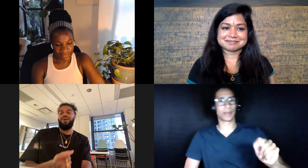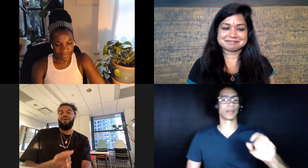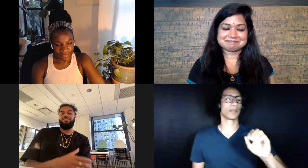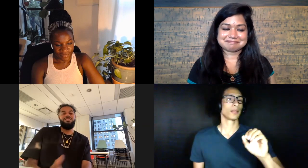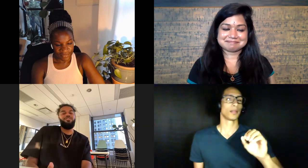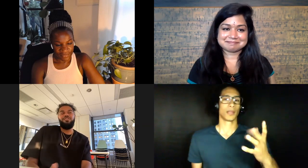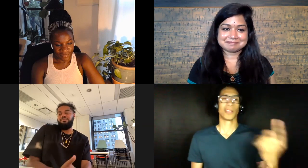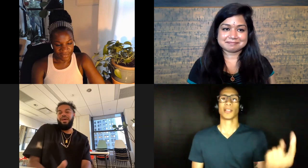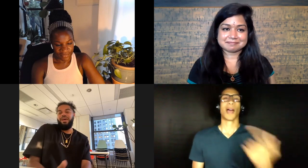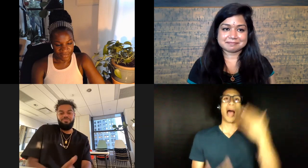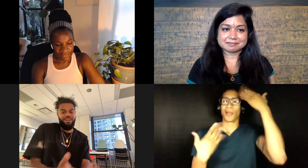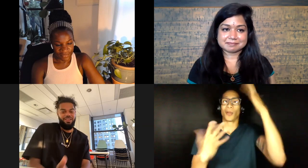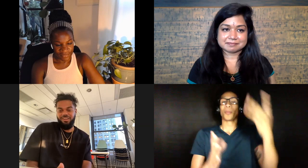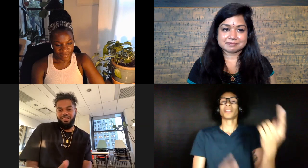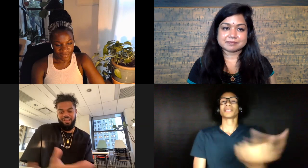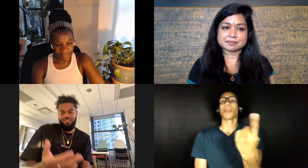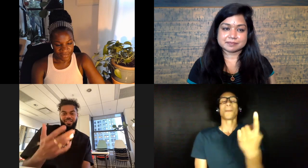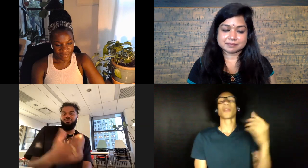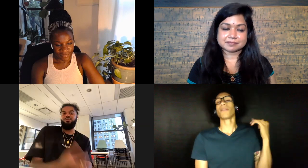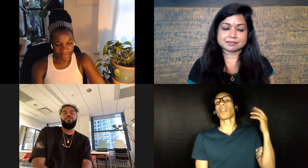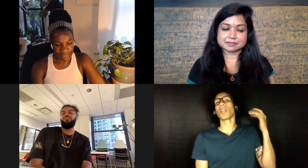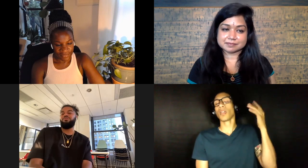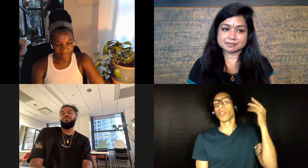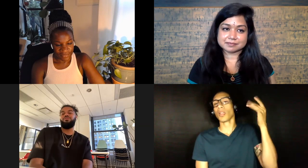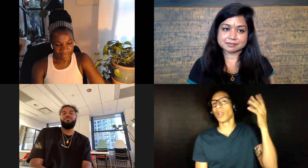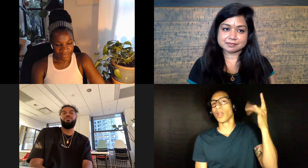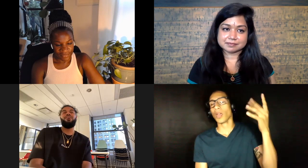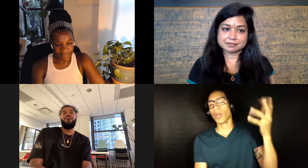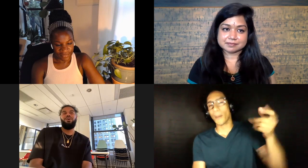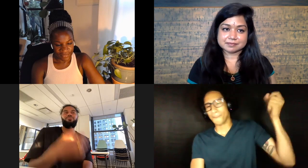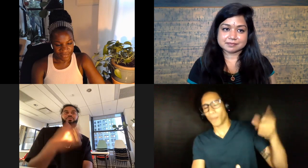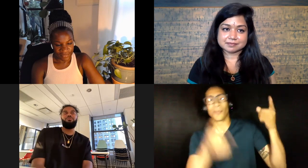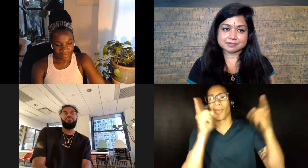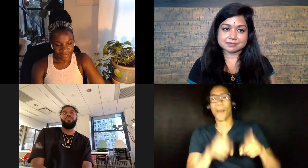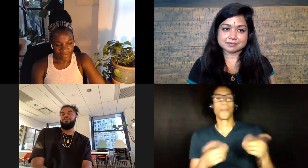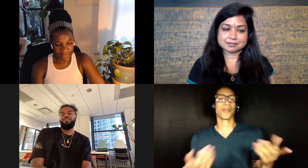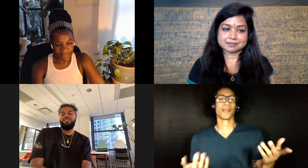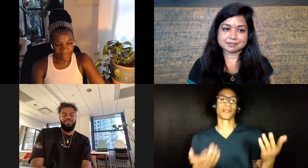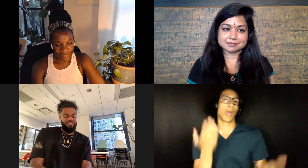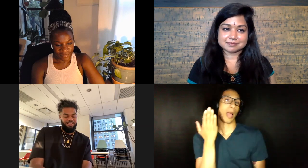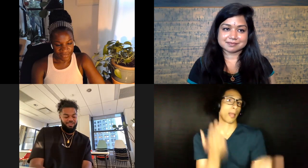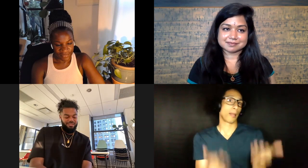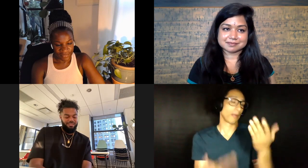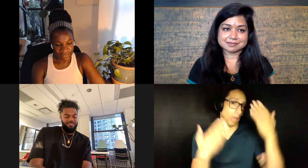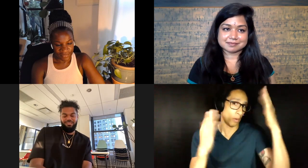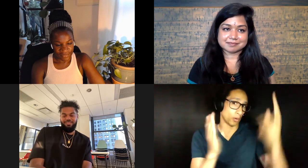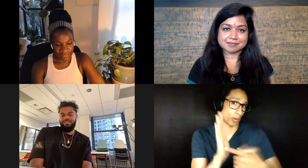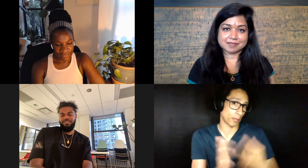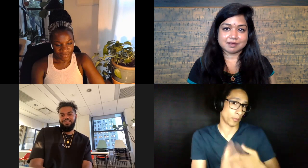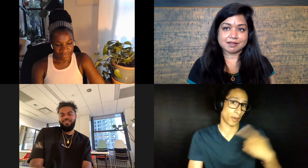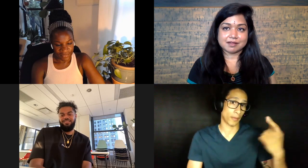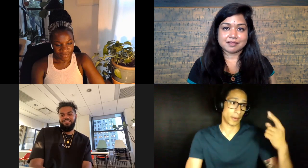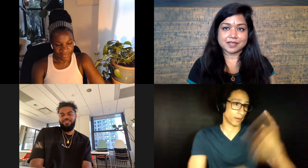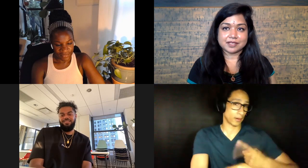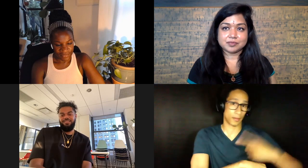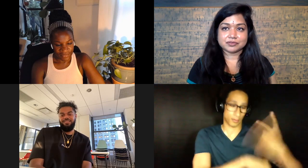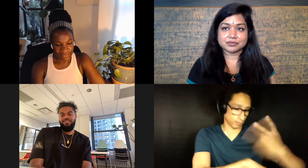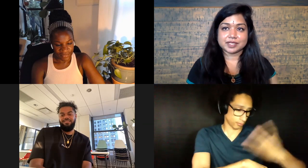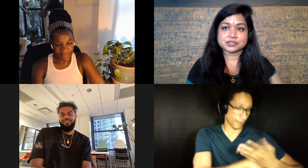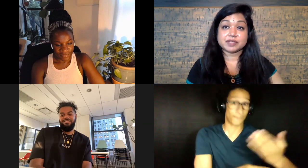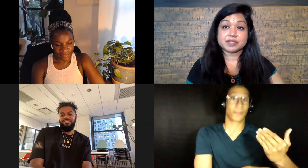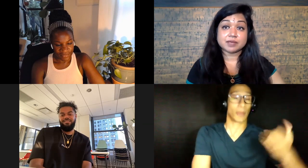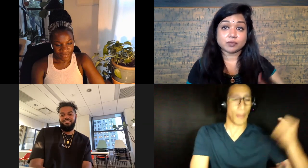that I wrote was like trying to reflect that experience that is not always reflected, and then like allowing